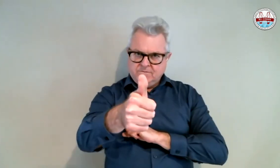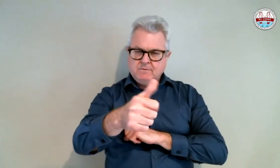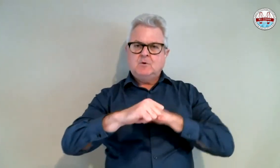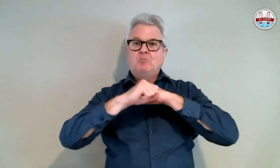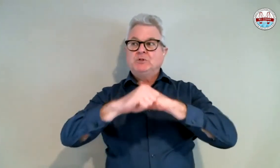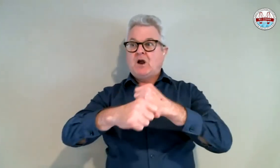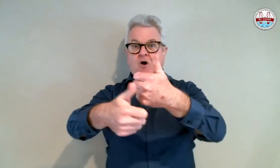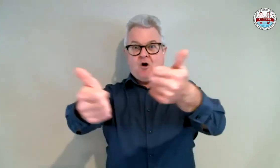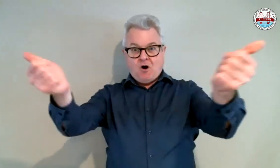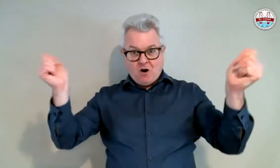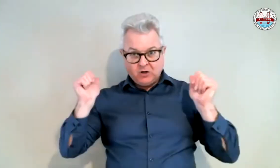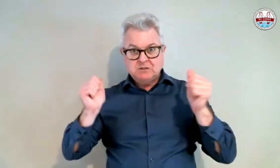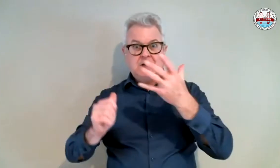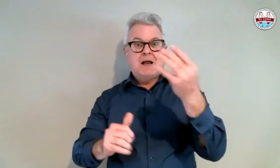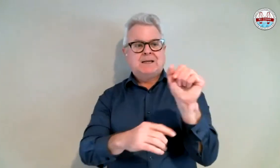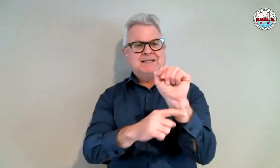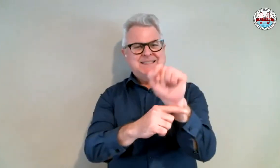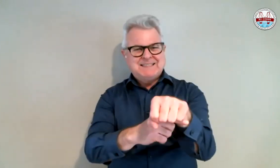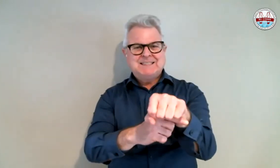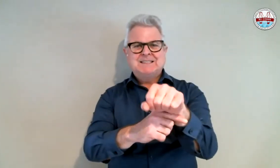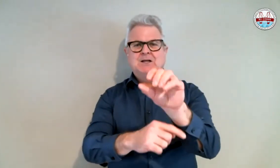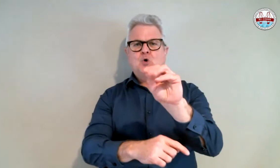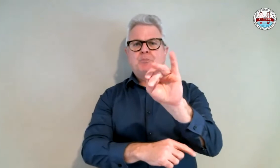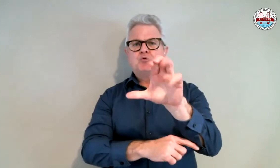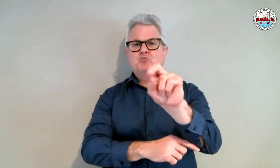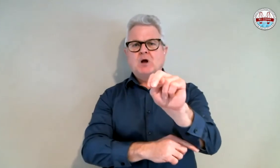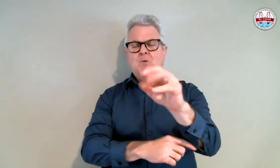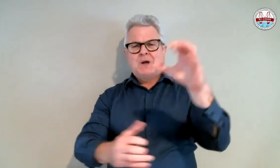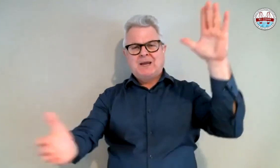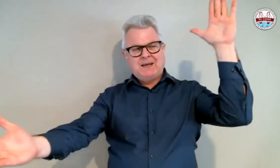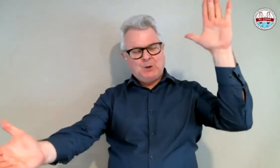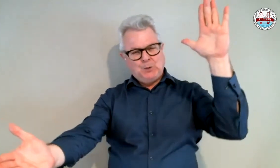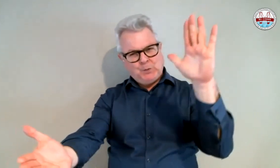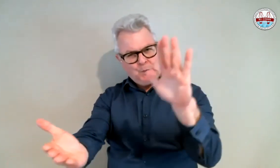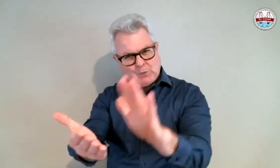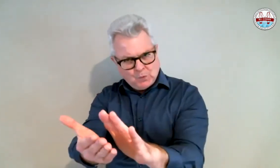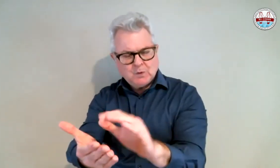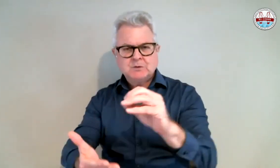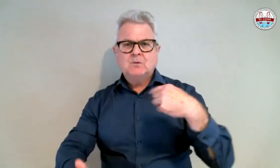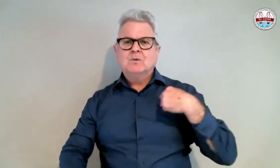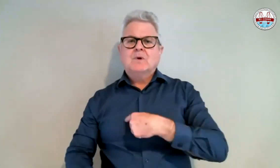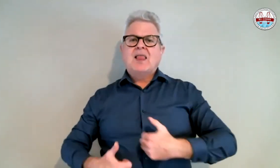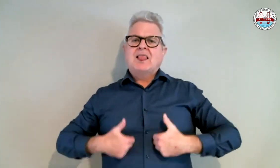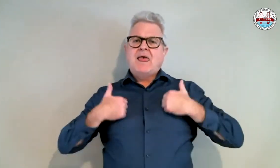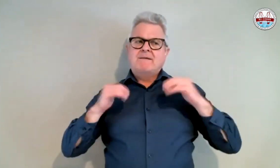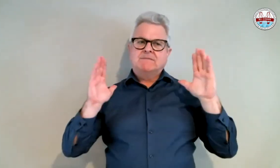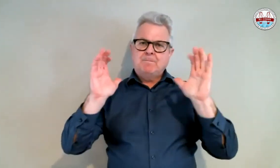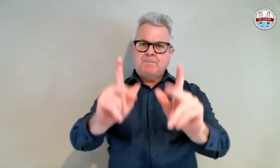All of this is to protect yourself and to protect others, and to defeat the Omicron variant